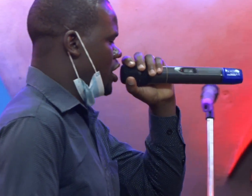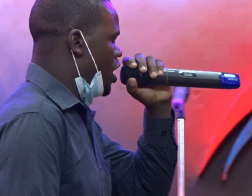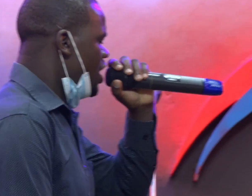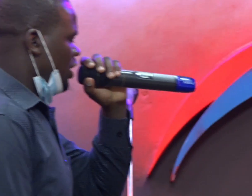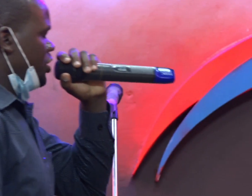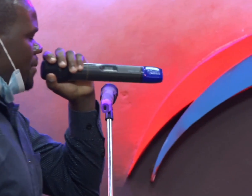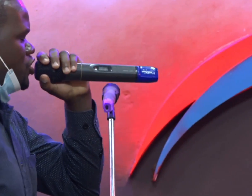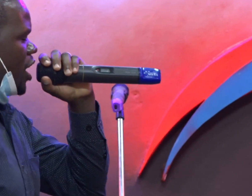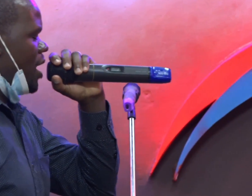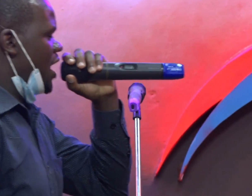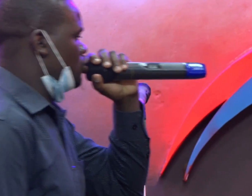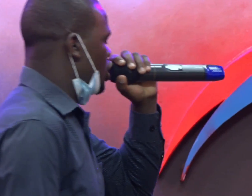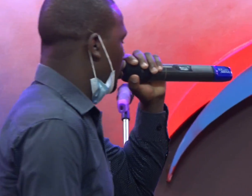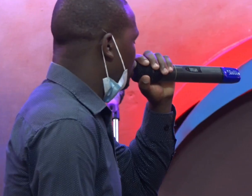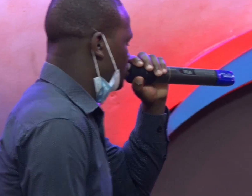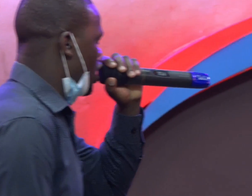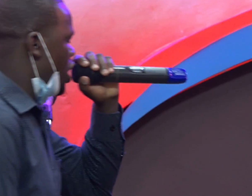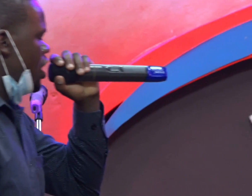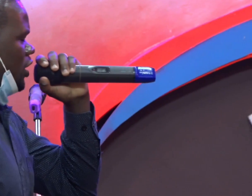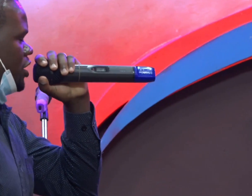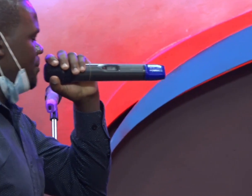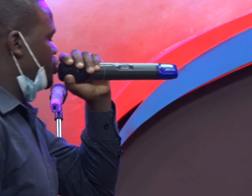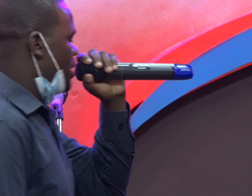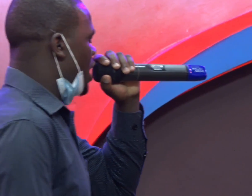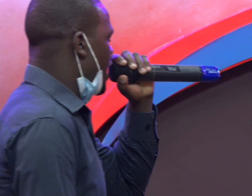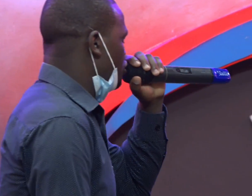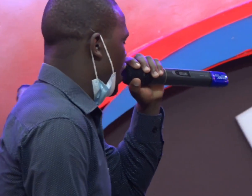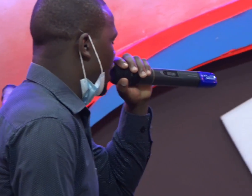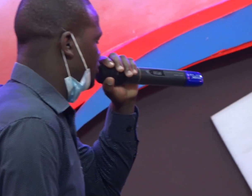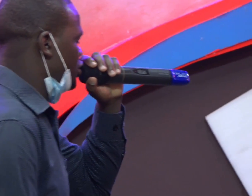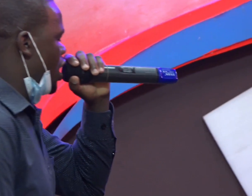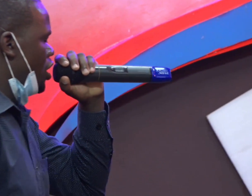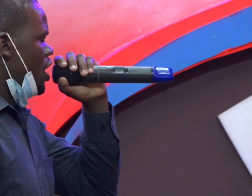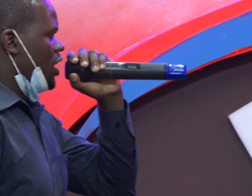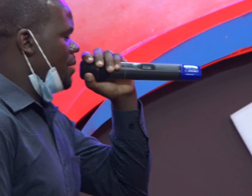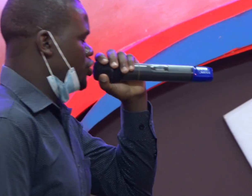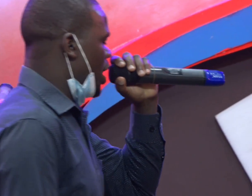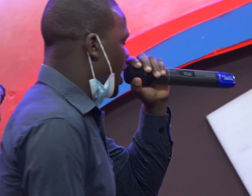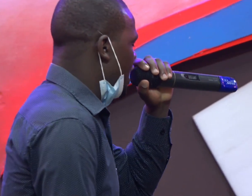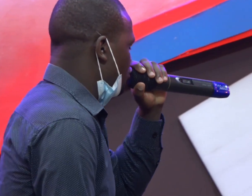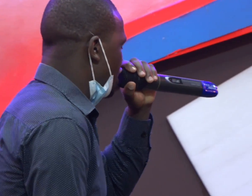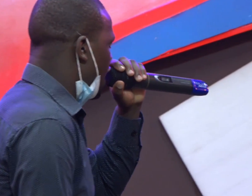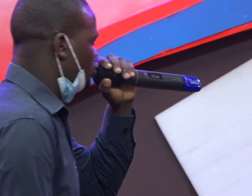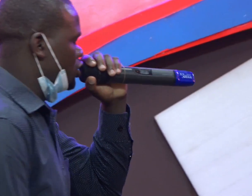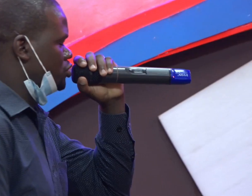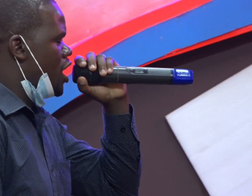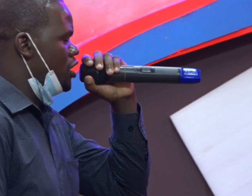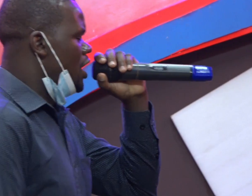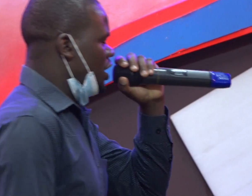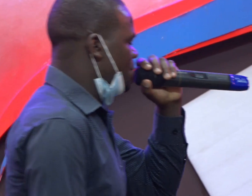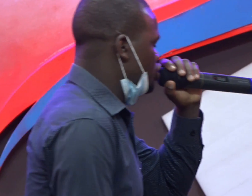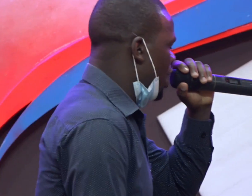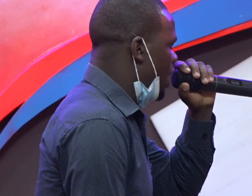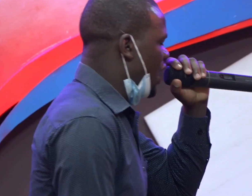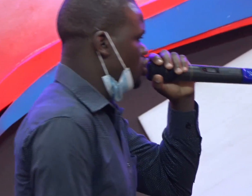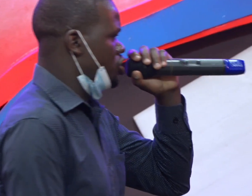recall today. Let there be someone that you recall today. Let there be someone that you help today. Let there be someone that you encounter today.